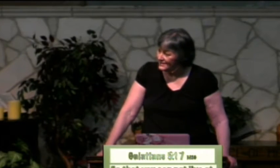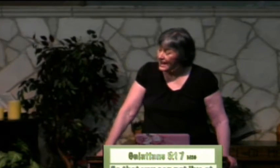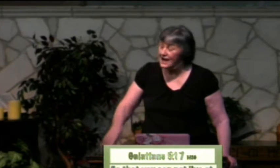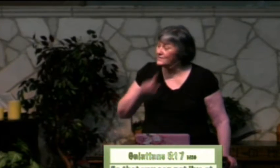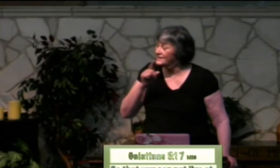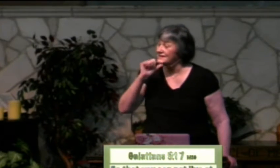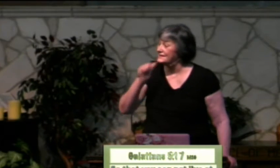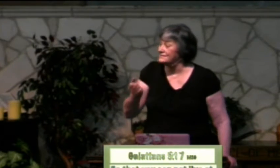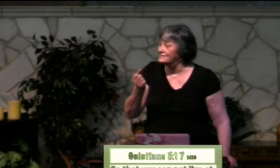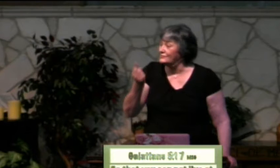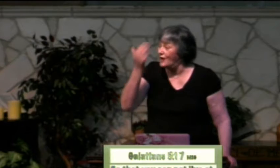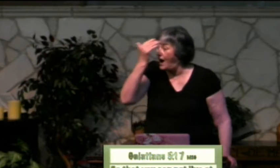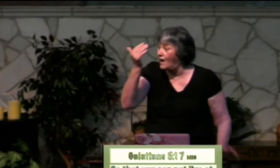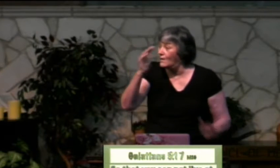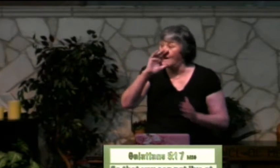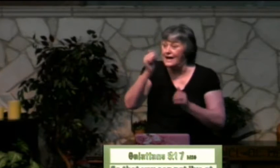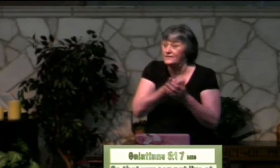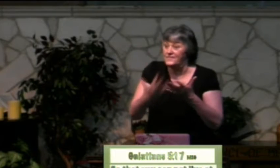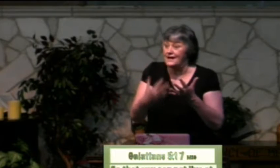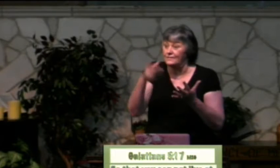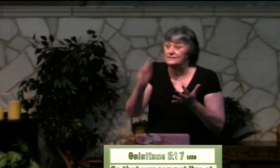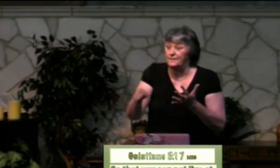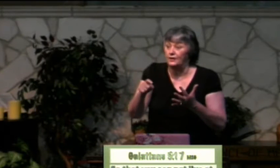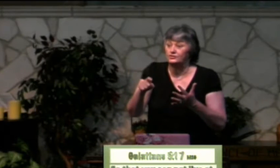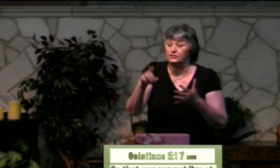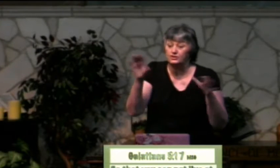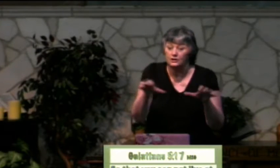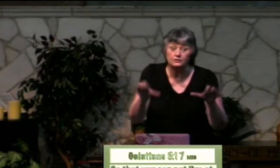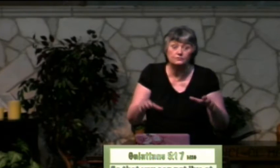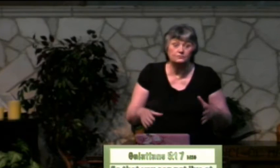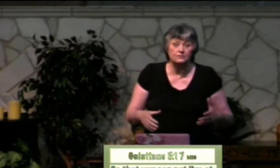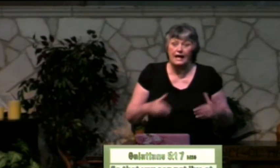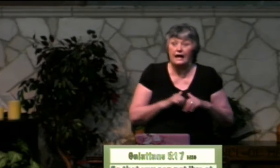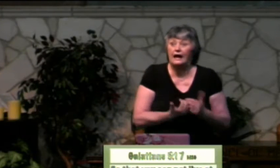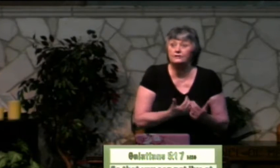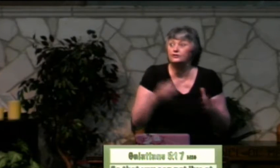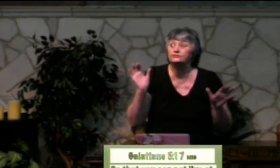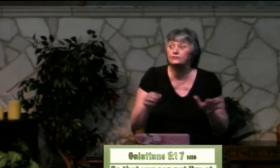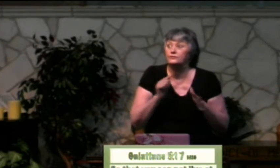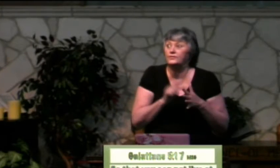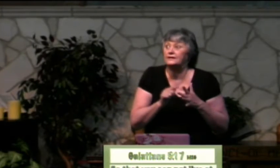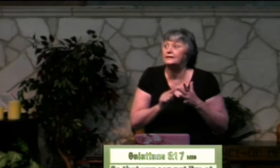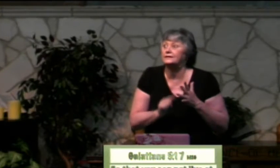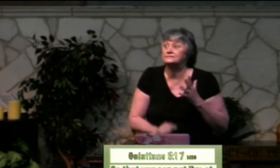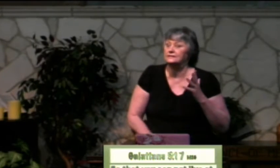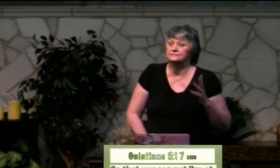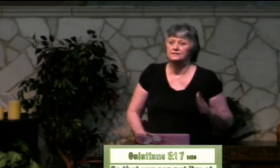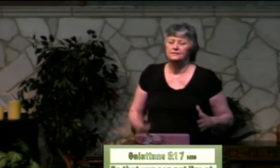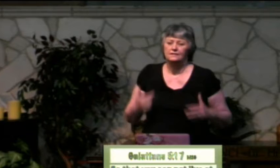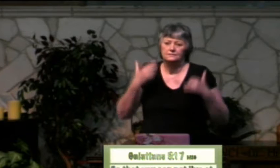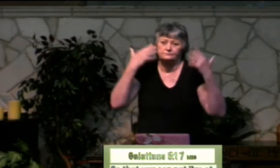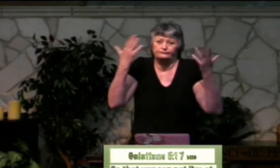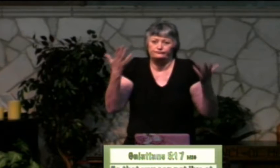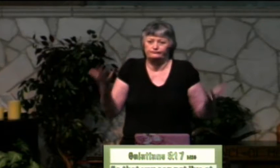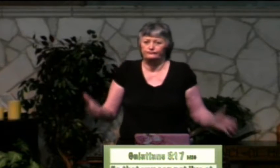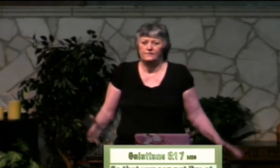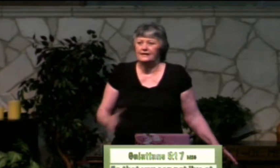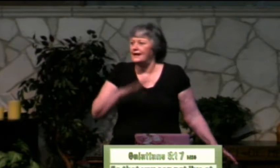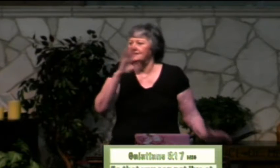I really didn't know everything I was supposed to do. How you do this, it had never